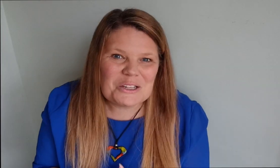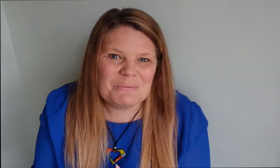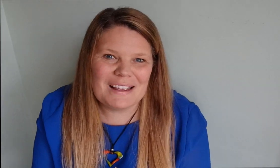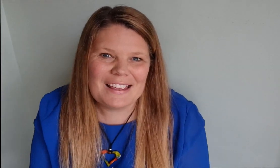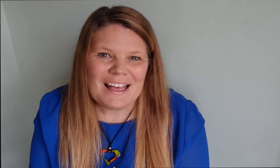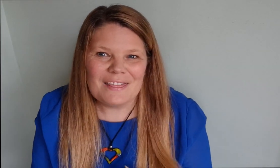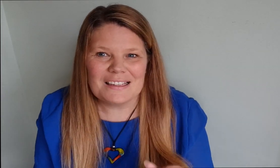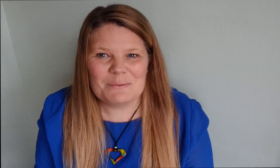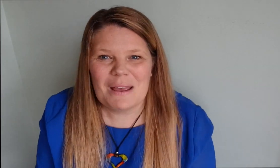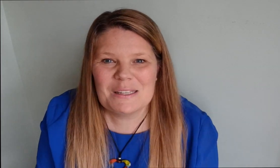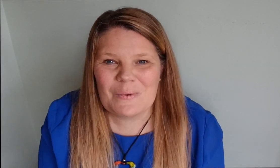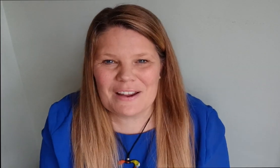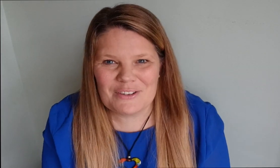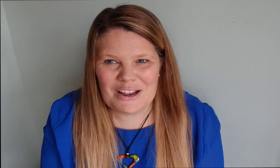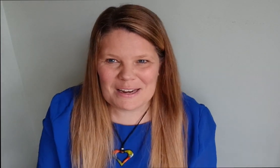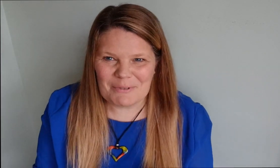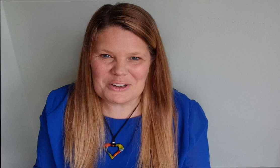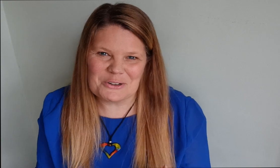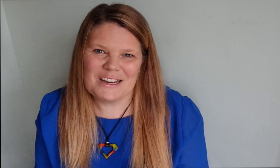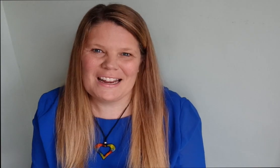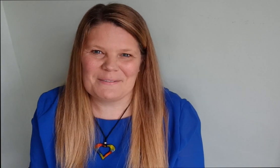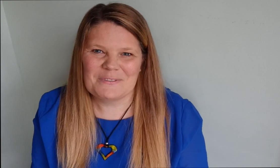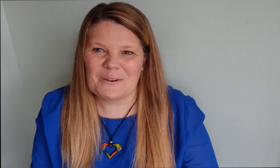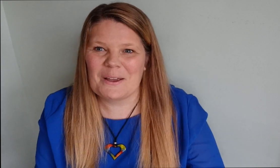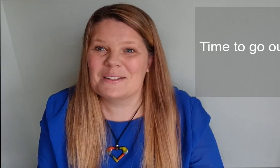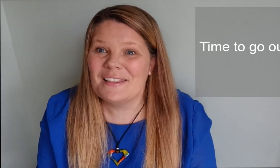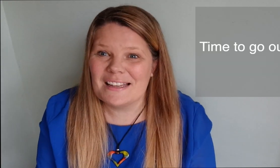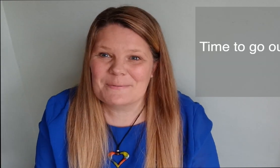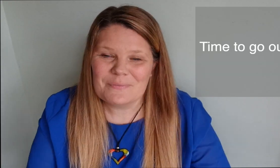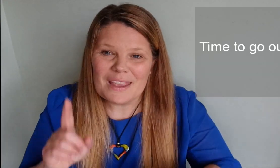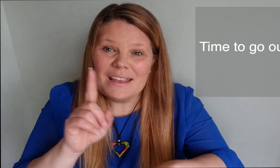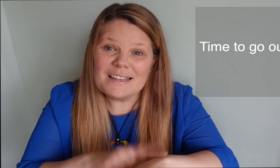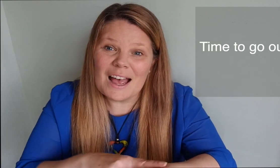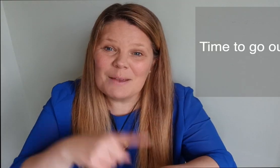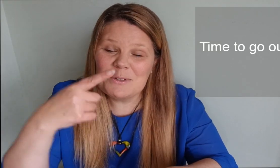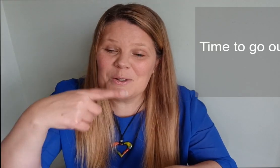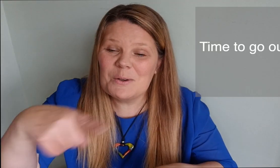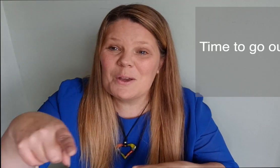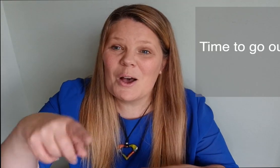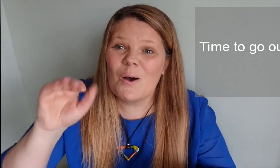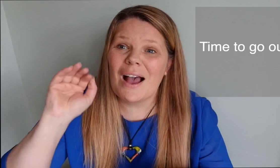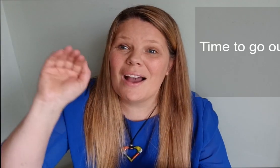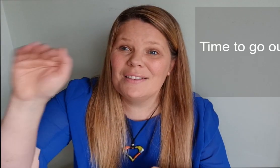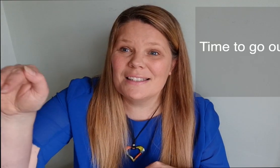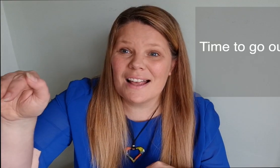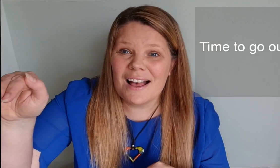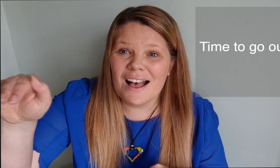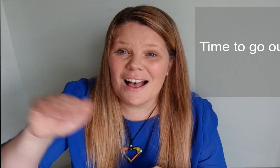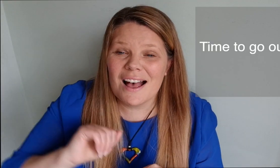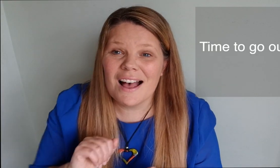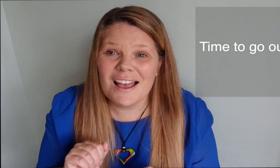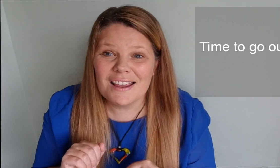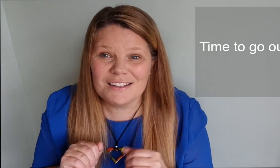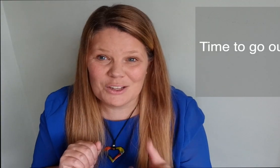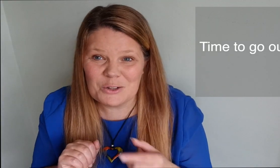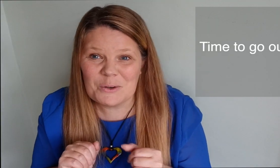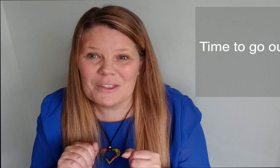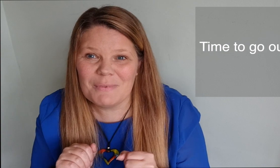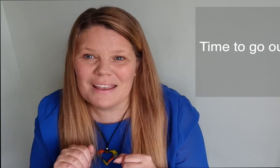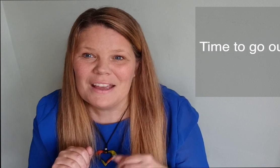me. That's the best way of learning, by joining in. So it goes like this. Time to go outside. You do it with me.